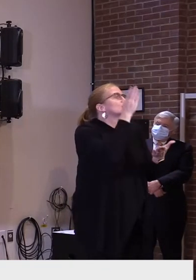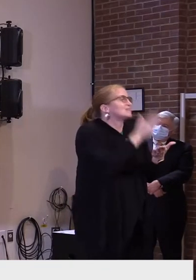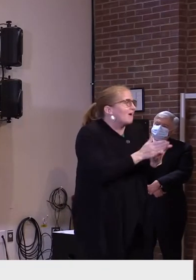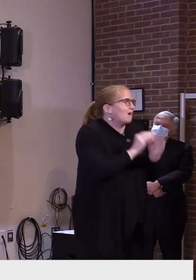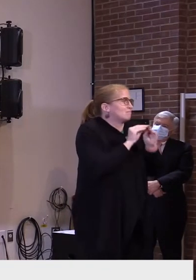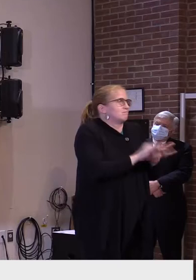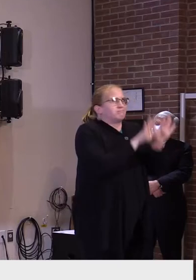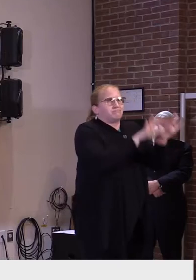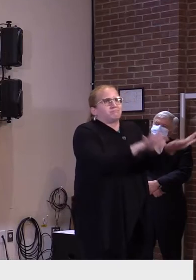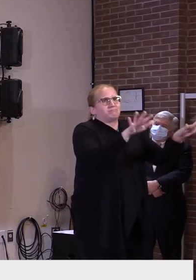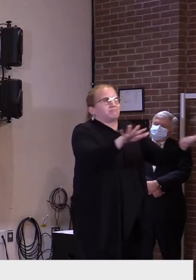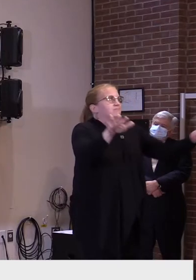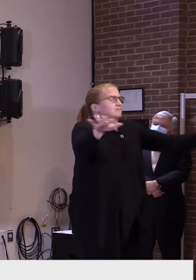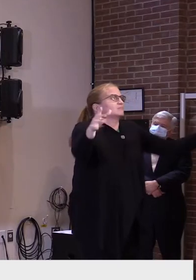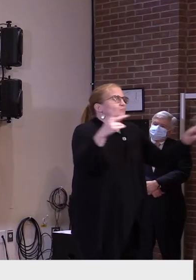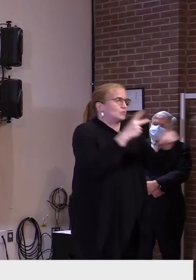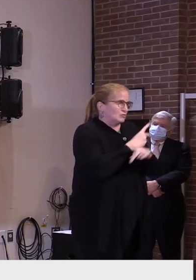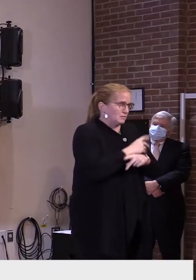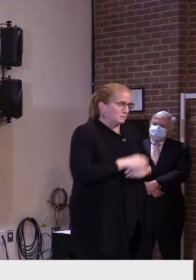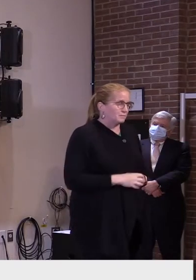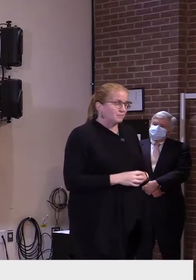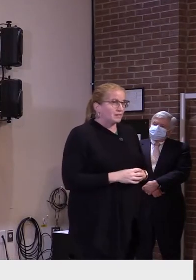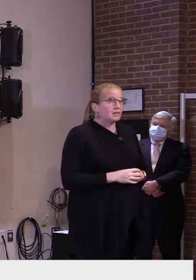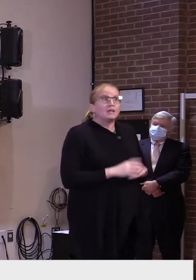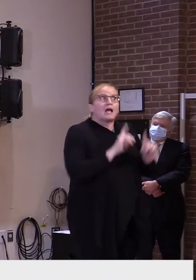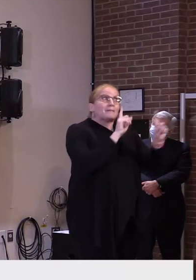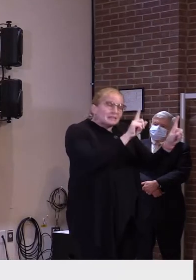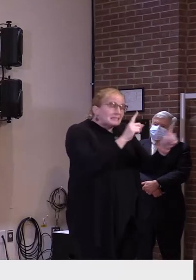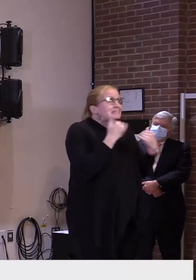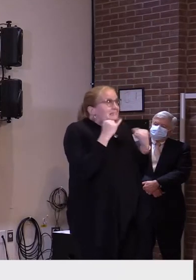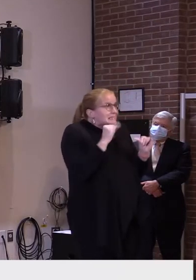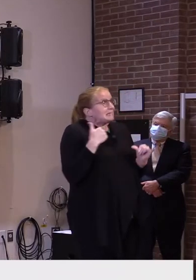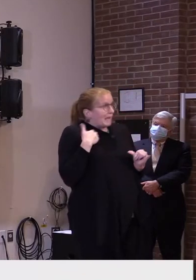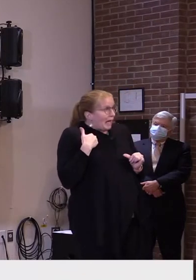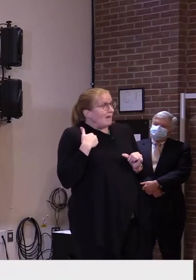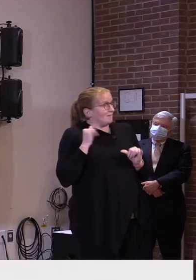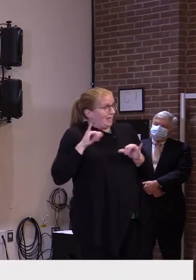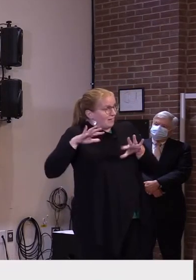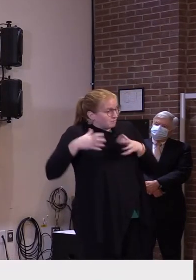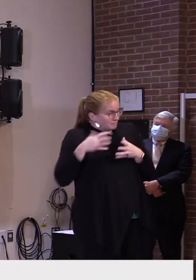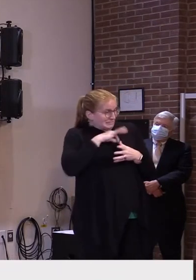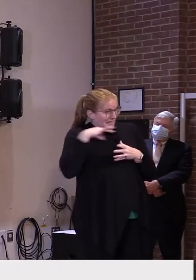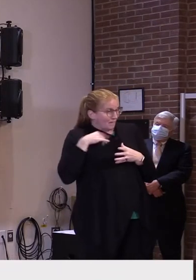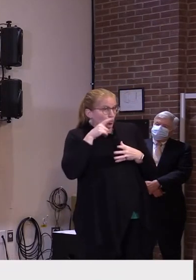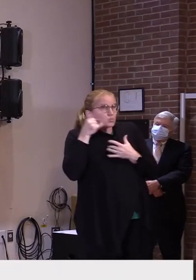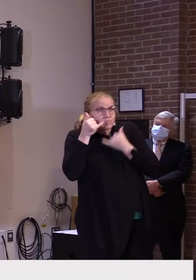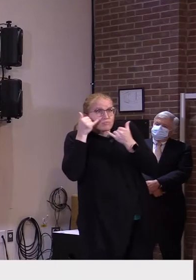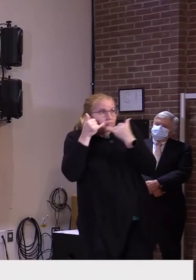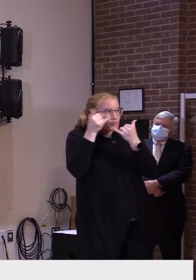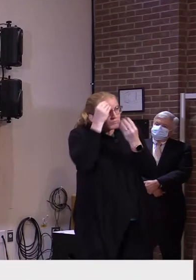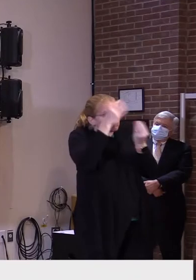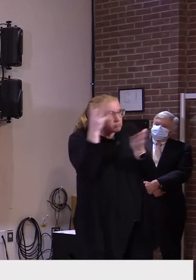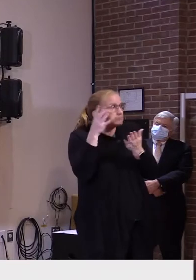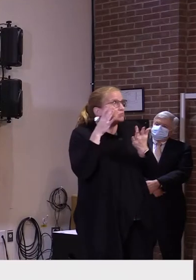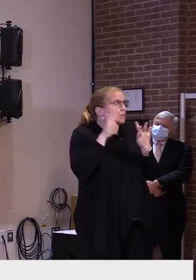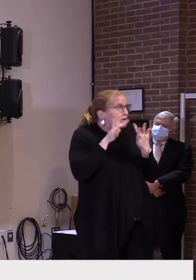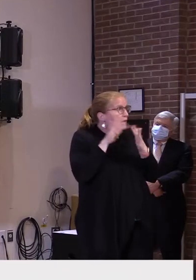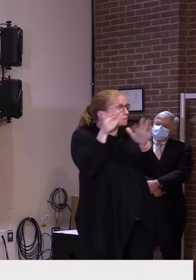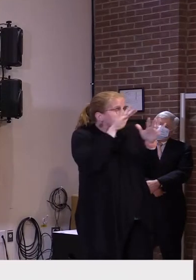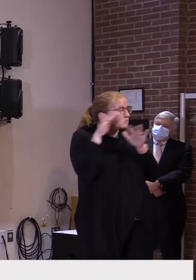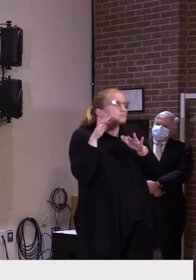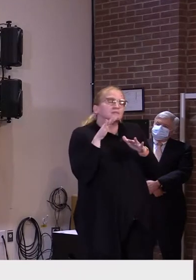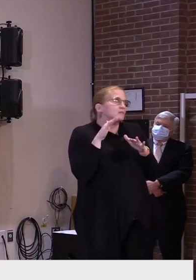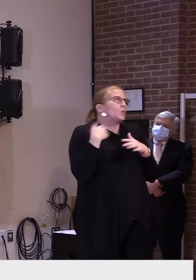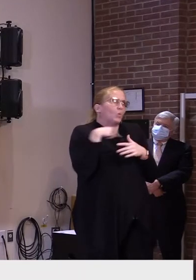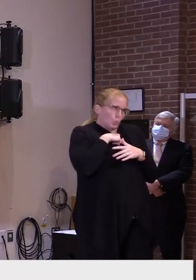COVID-19. Now, I want to be clear, we are still contact tracing, but as our case numbers have grown, we are